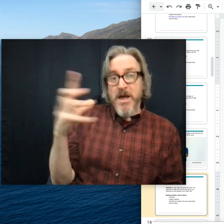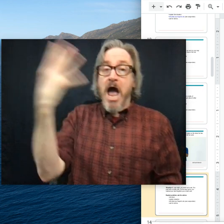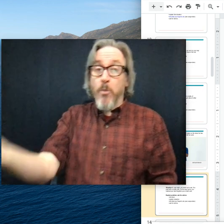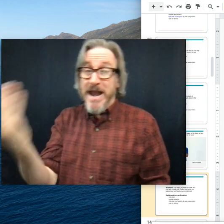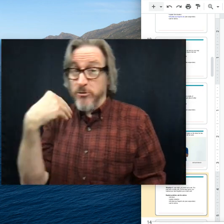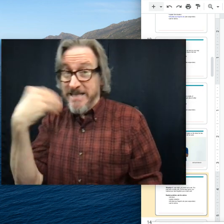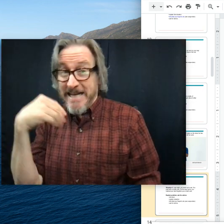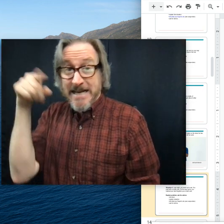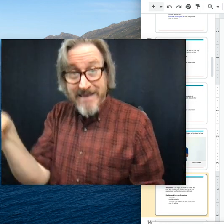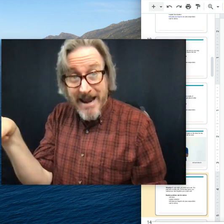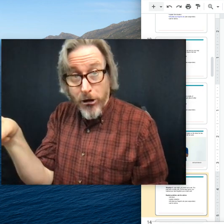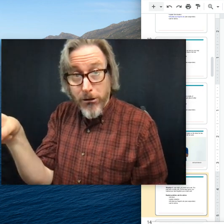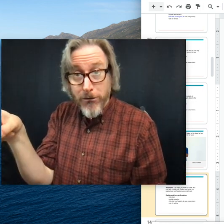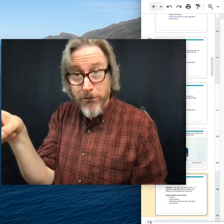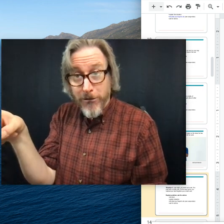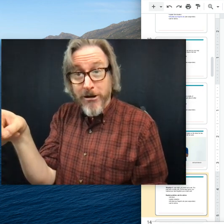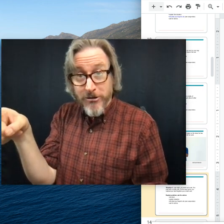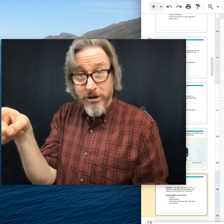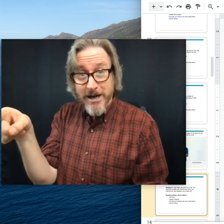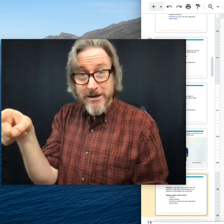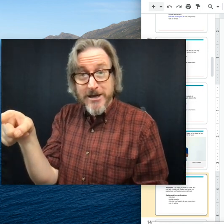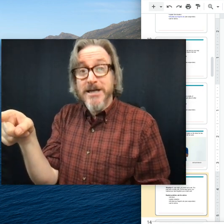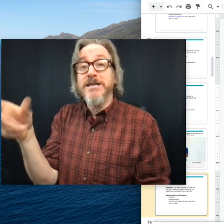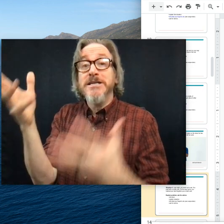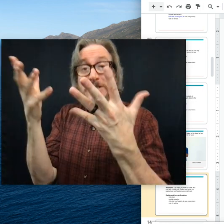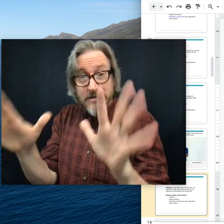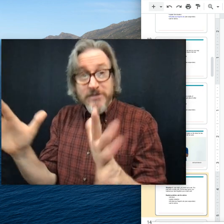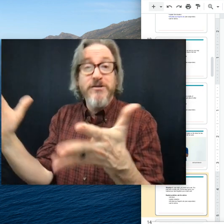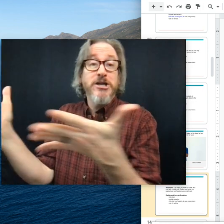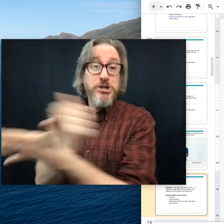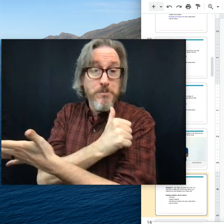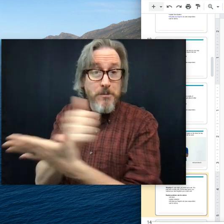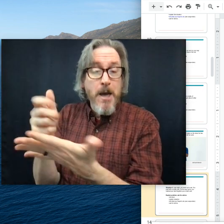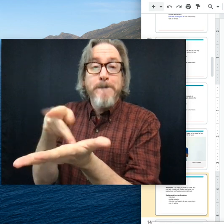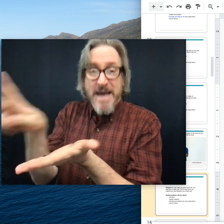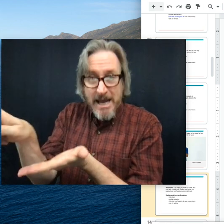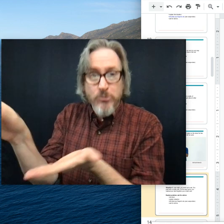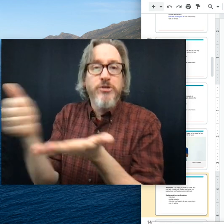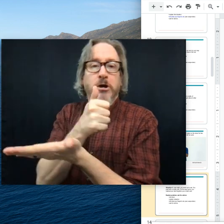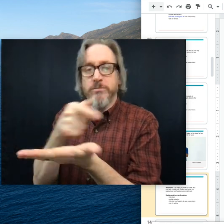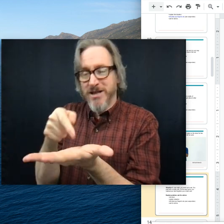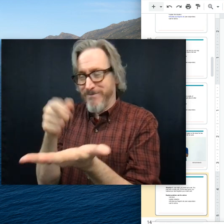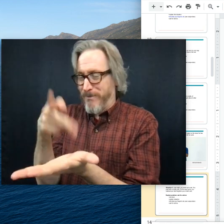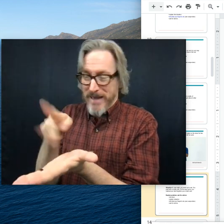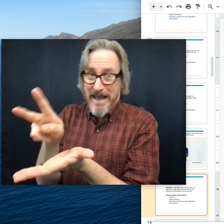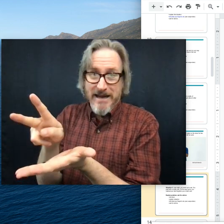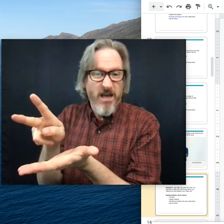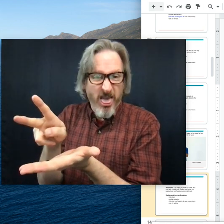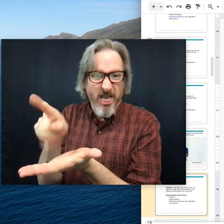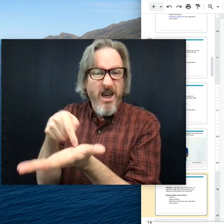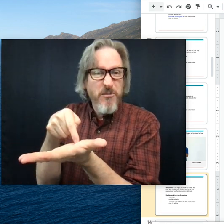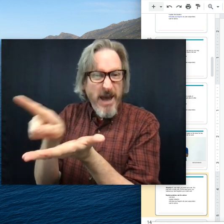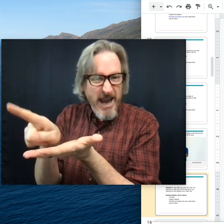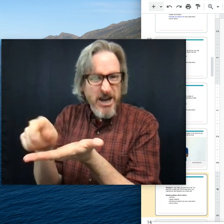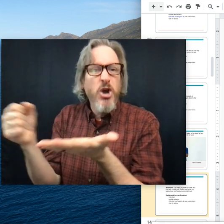set up. I went out to eat there, right? Finished, paid with